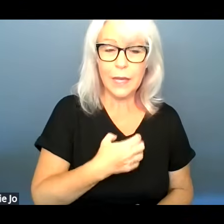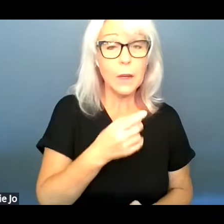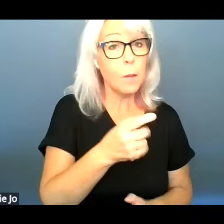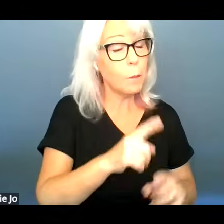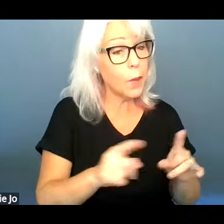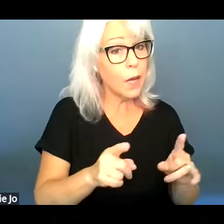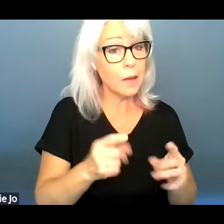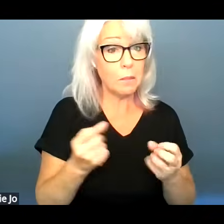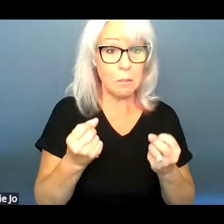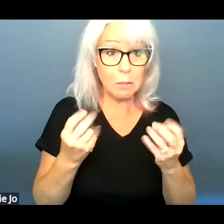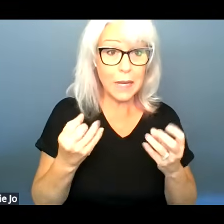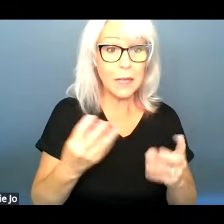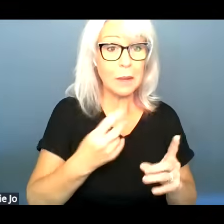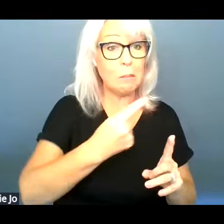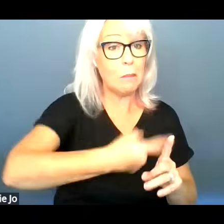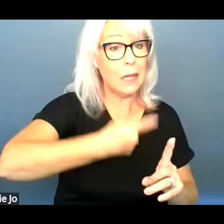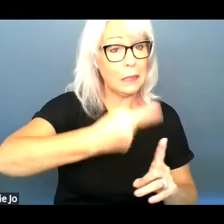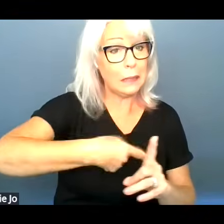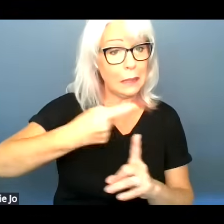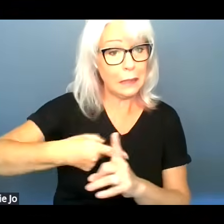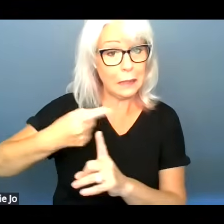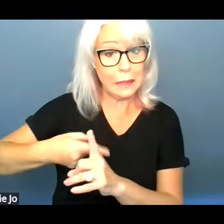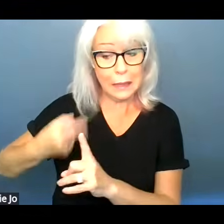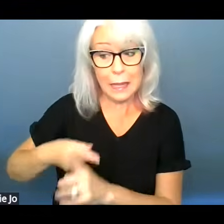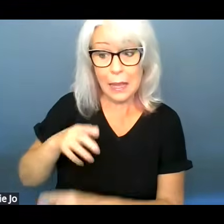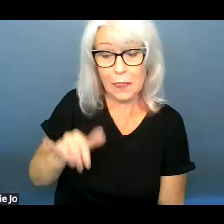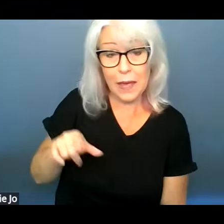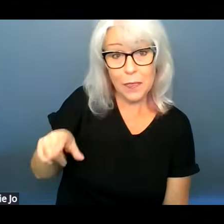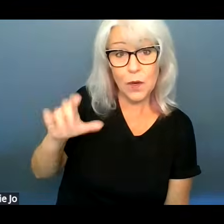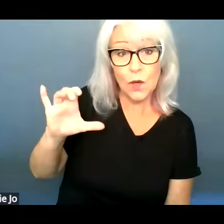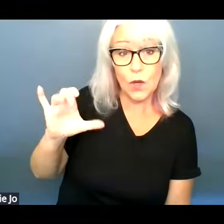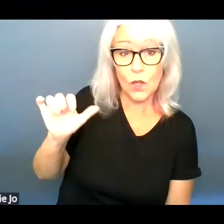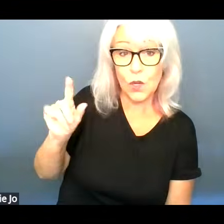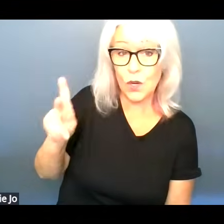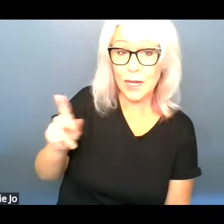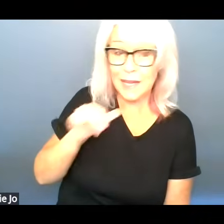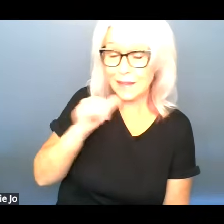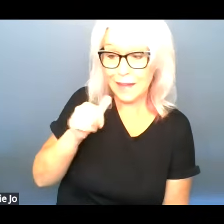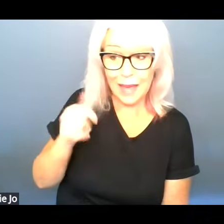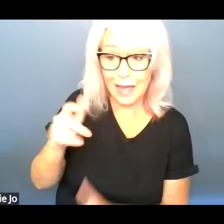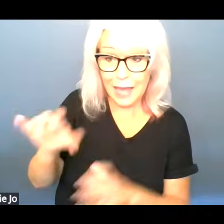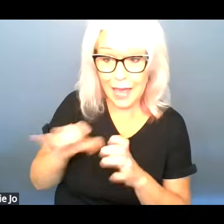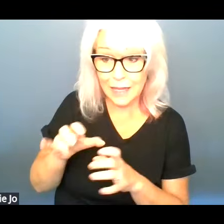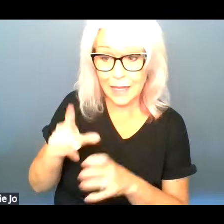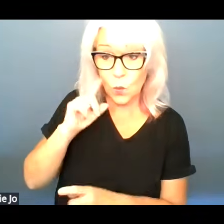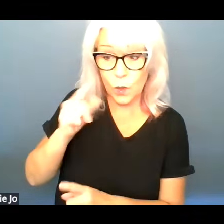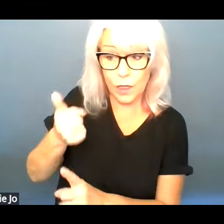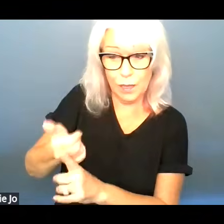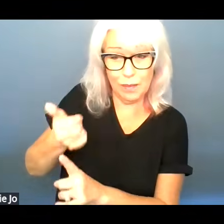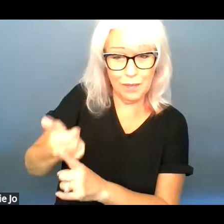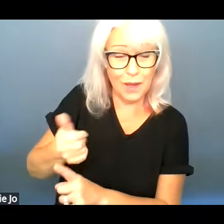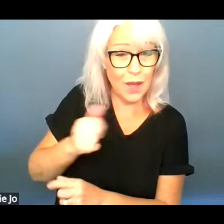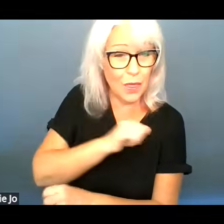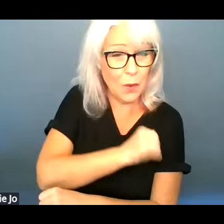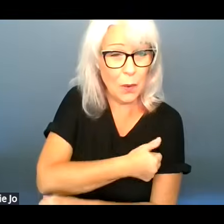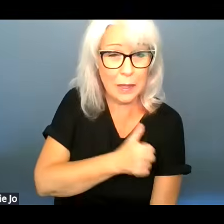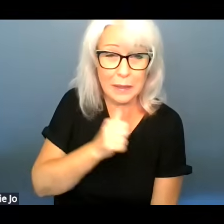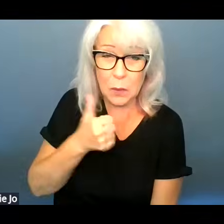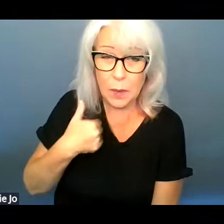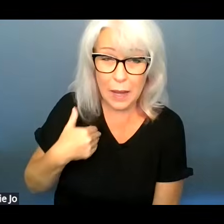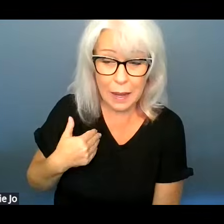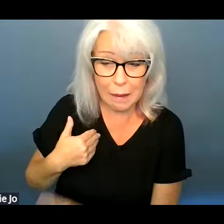of many months where the clerk is acting outside of her statutory authority. So I think that